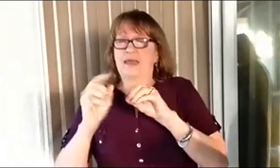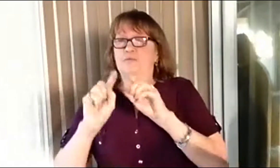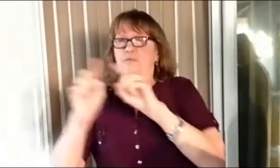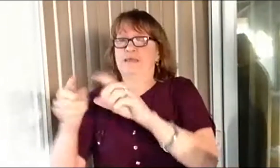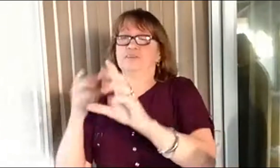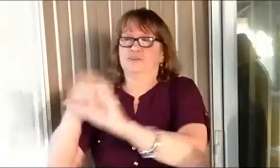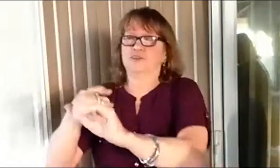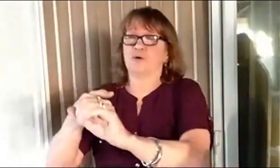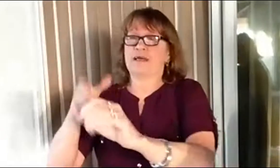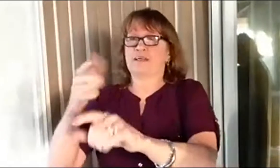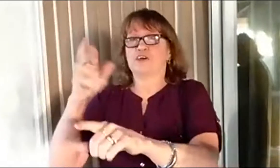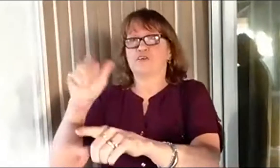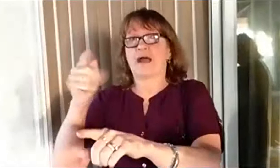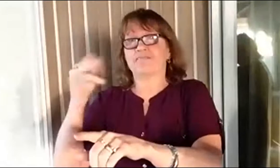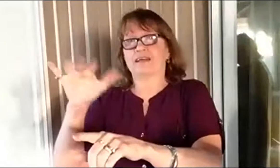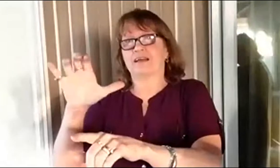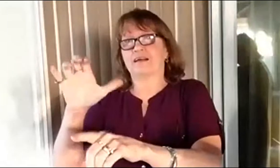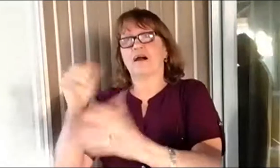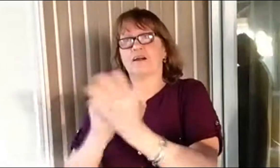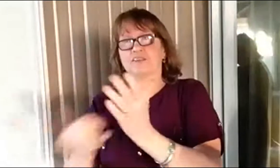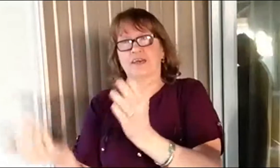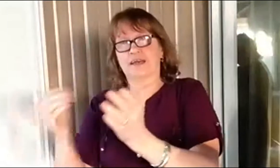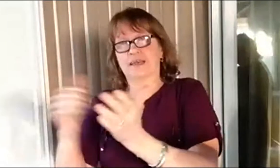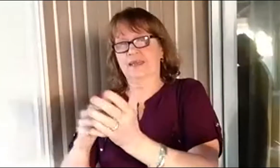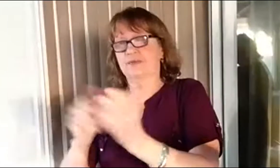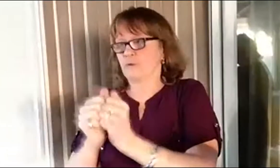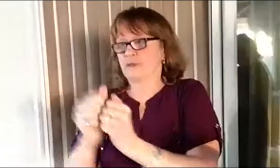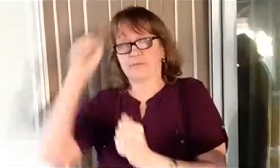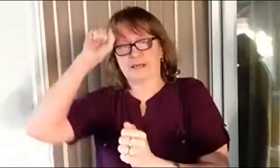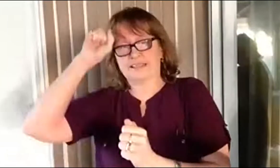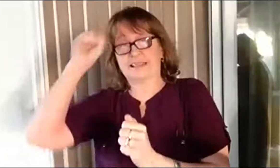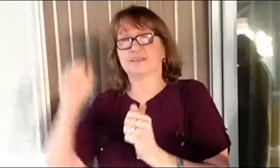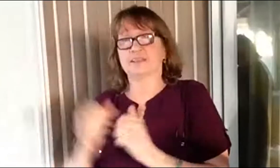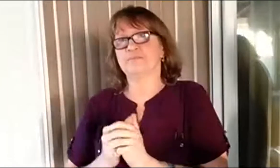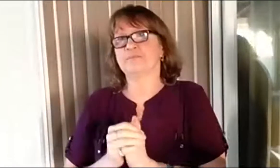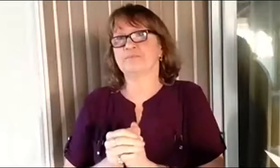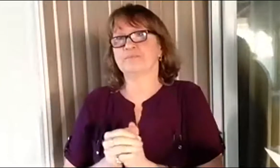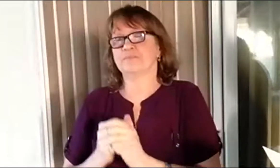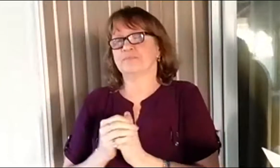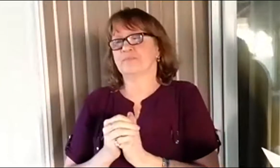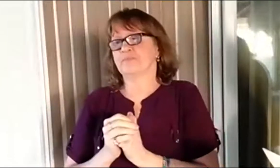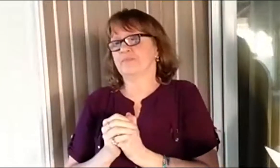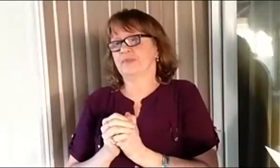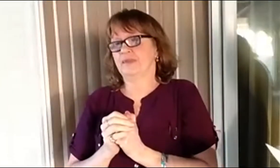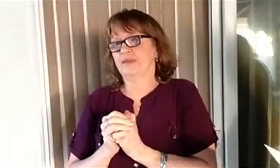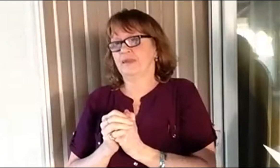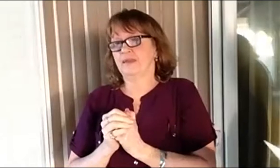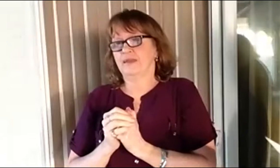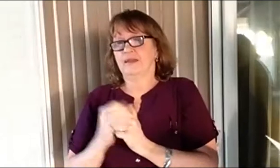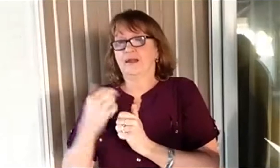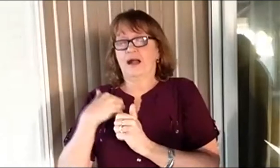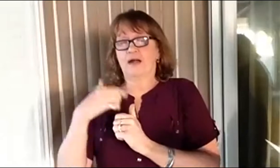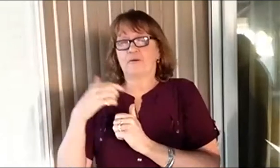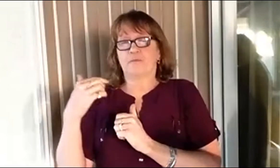Singelton. and joined graphic arts again with Buddy Singelton. Had been FAA